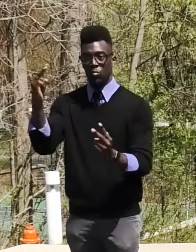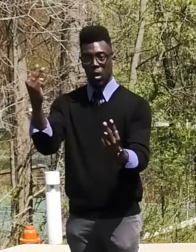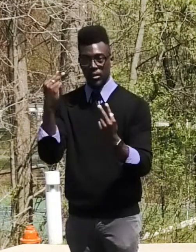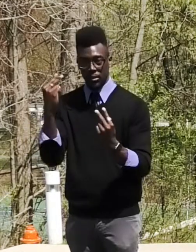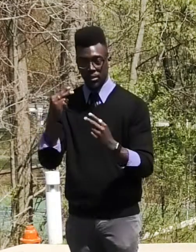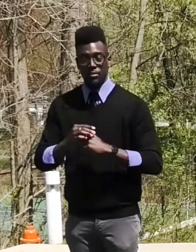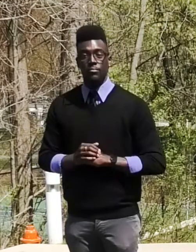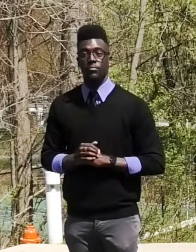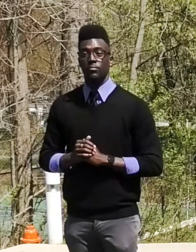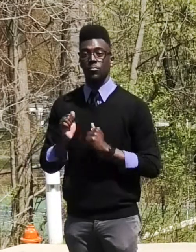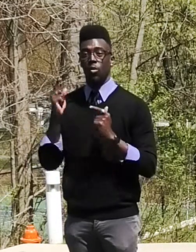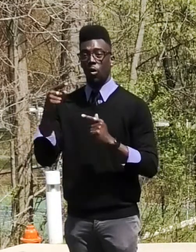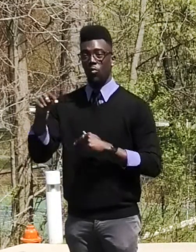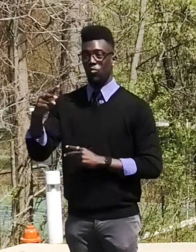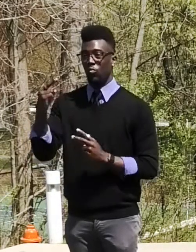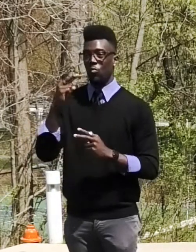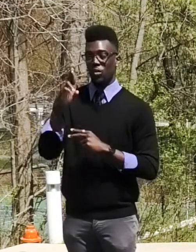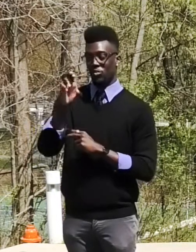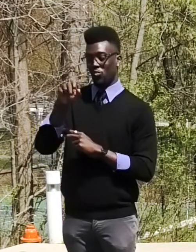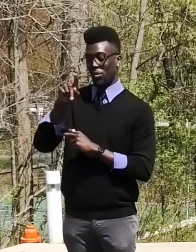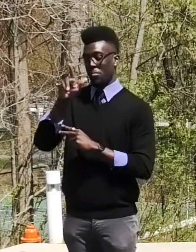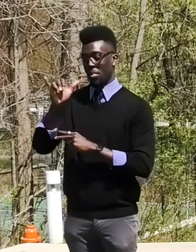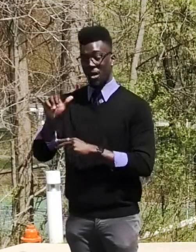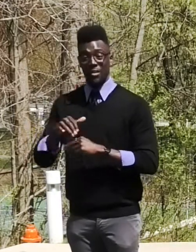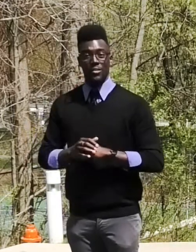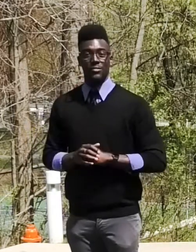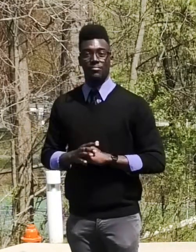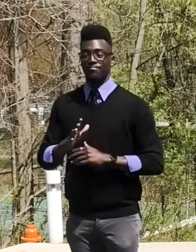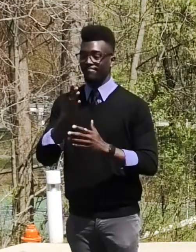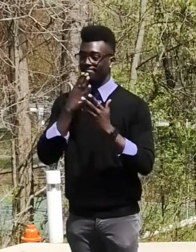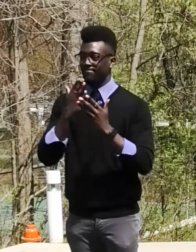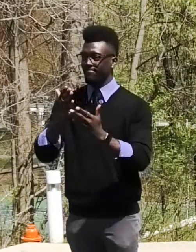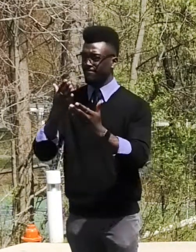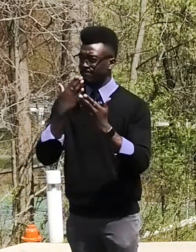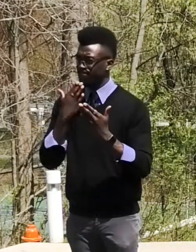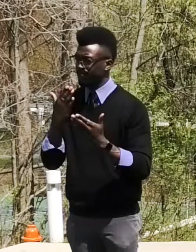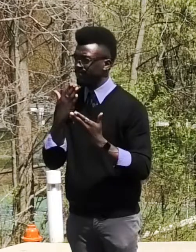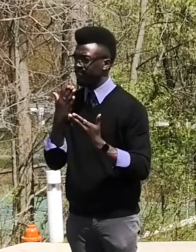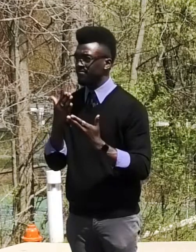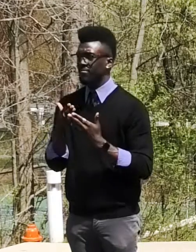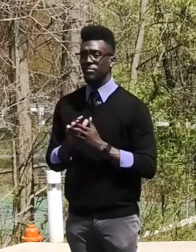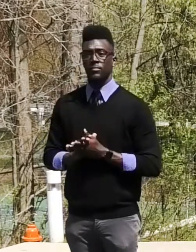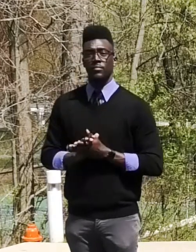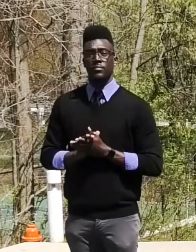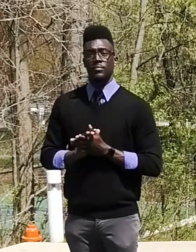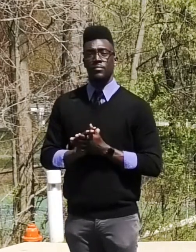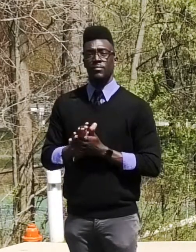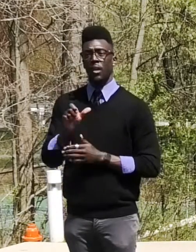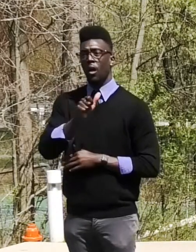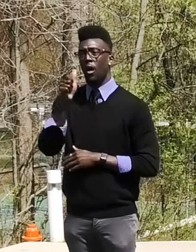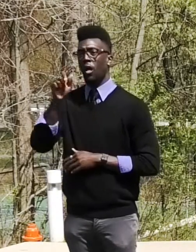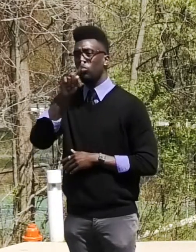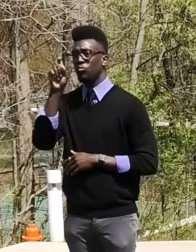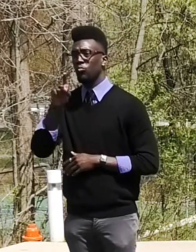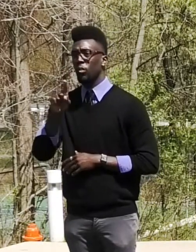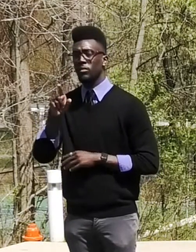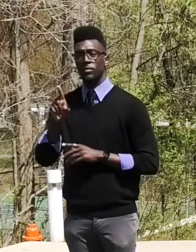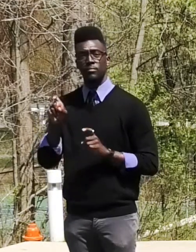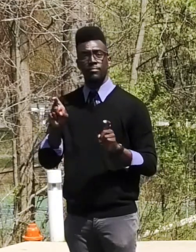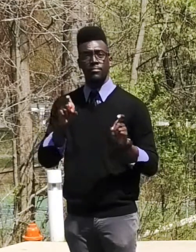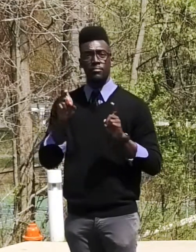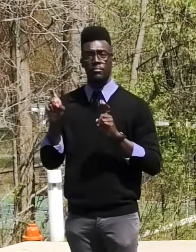watching, all of you that are watching the replay. We're thanking you, thanking you, thank you. So are there any additional questions at this time before we wrap